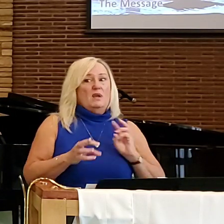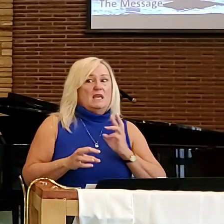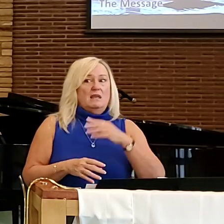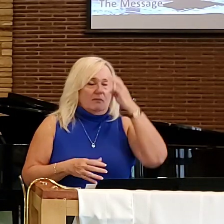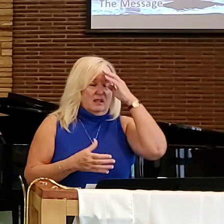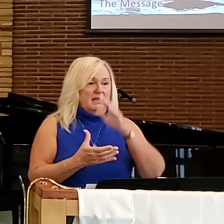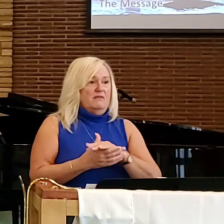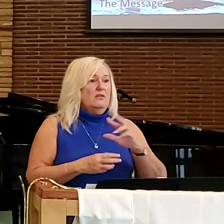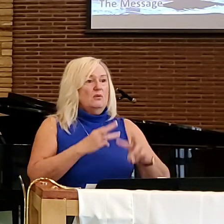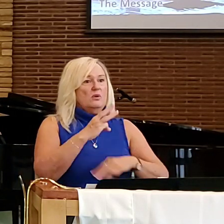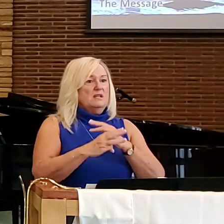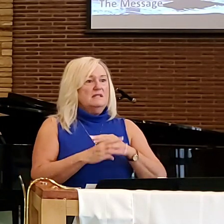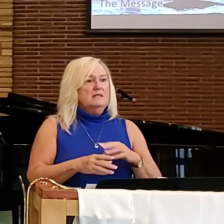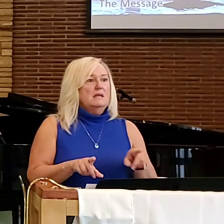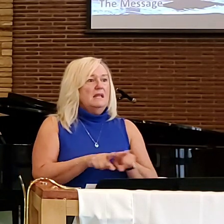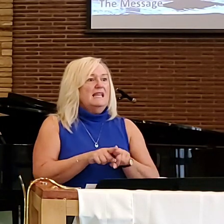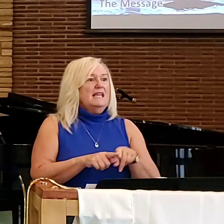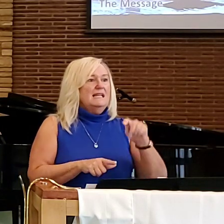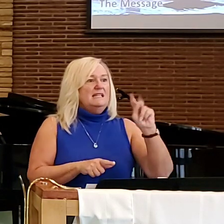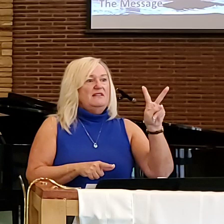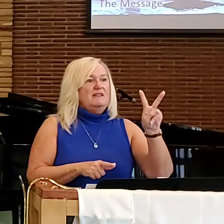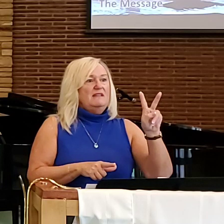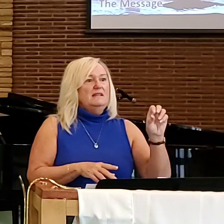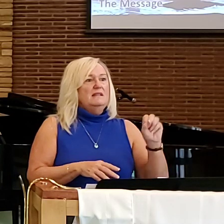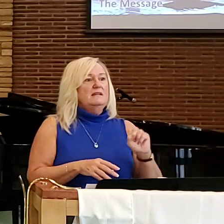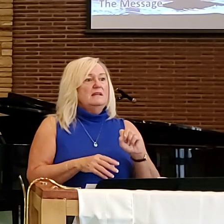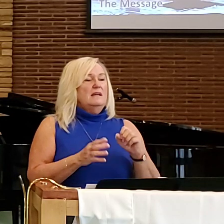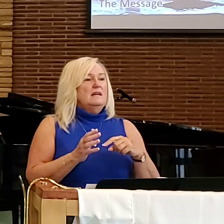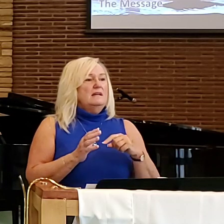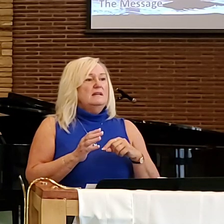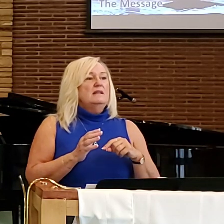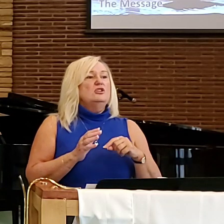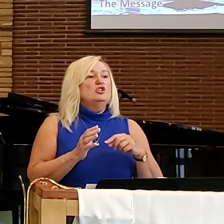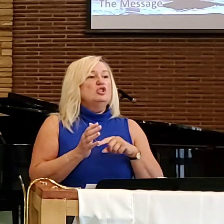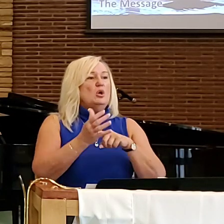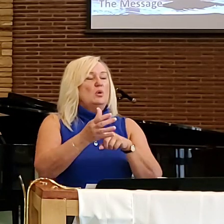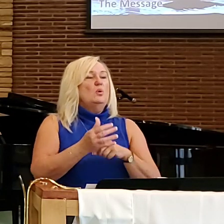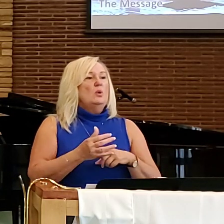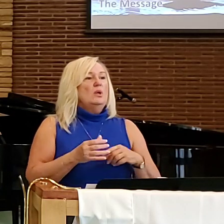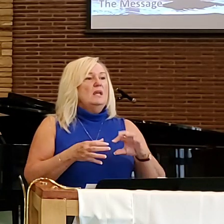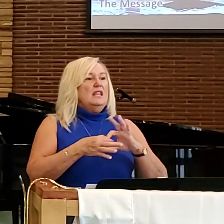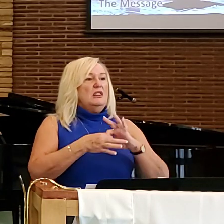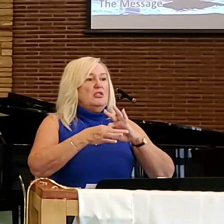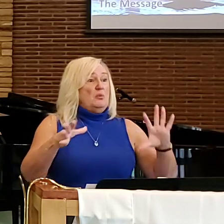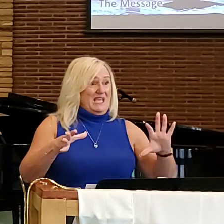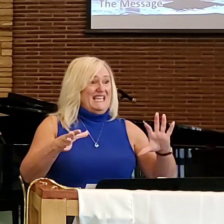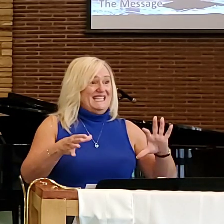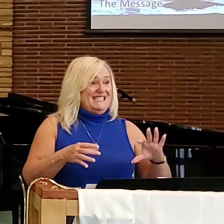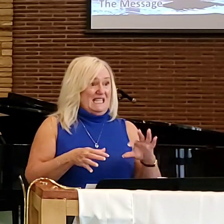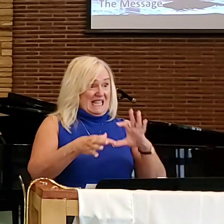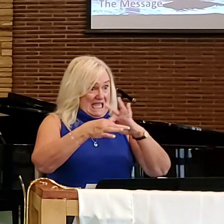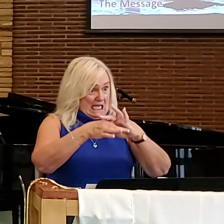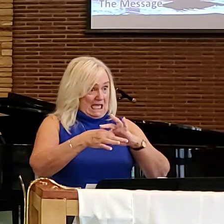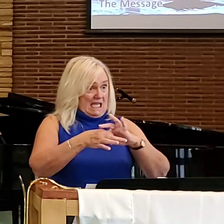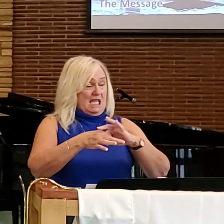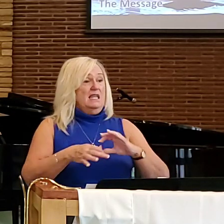like that TV show that I hear is coming back. Weakest Link. You're the weakest